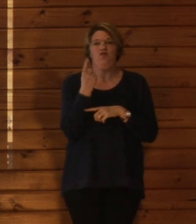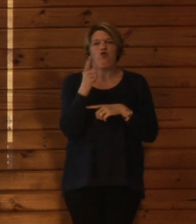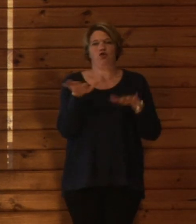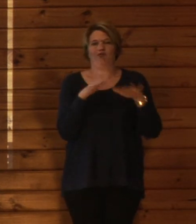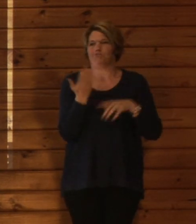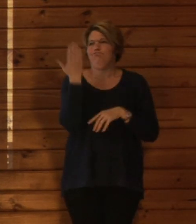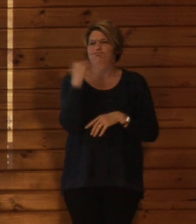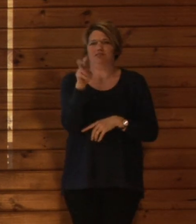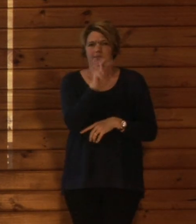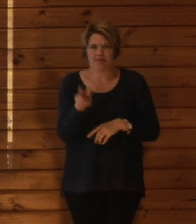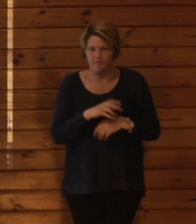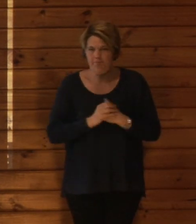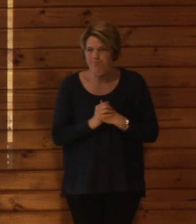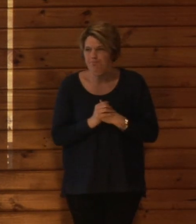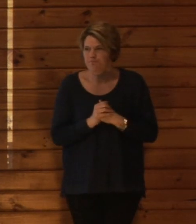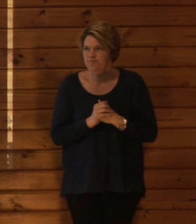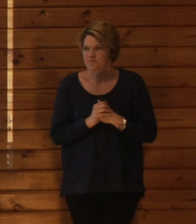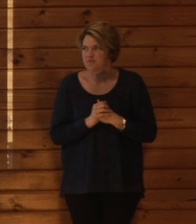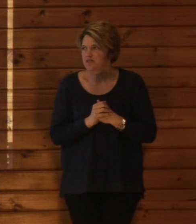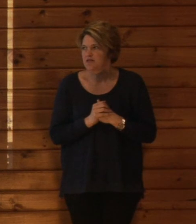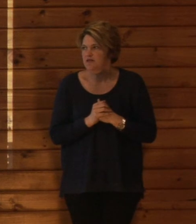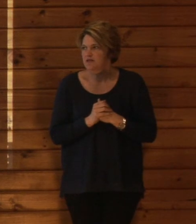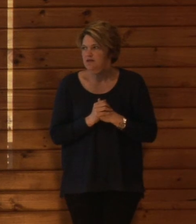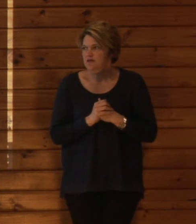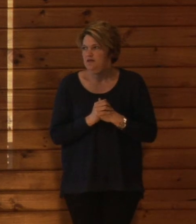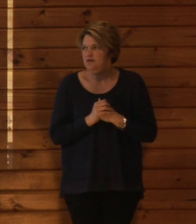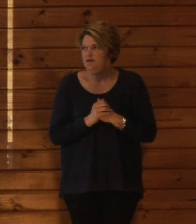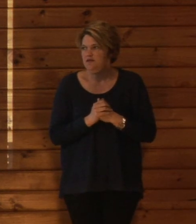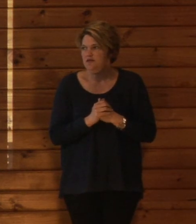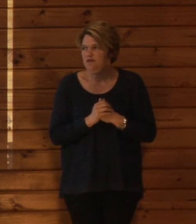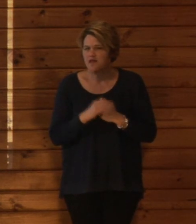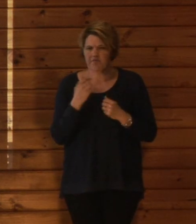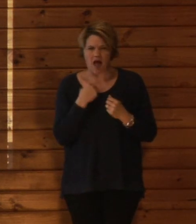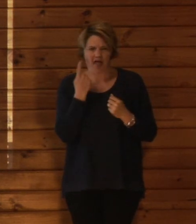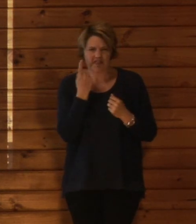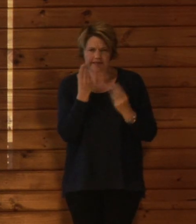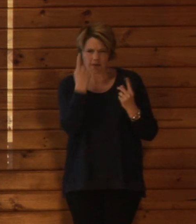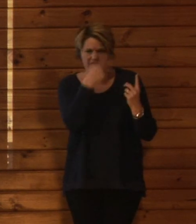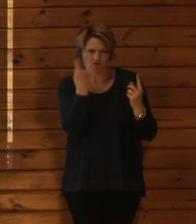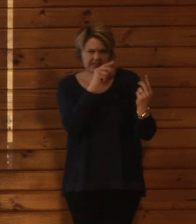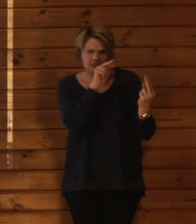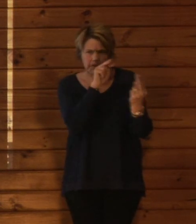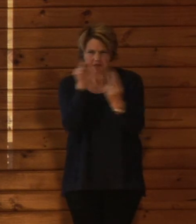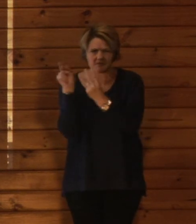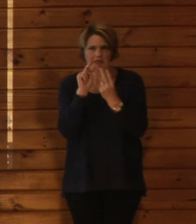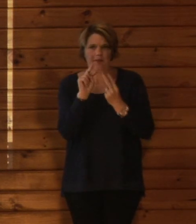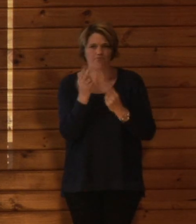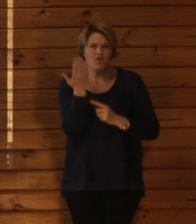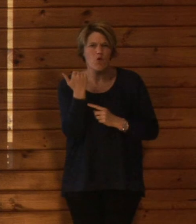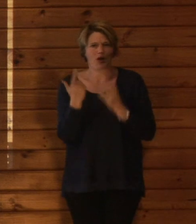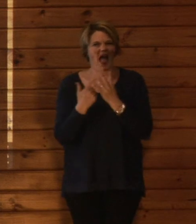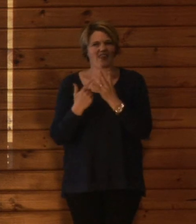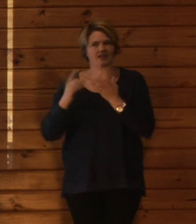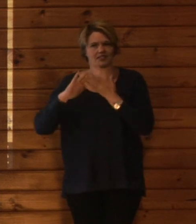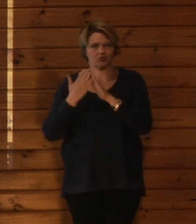I've probably actually seen a few of you at community meetings over the years. I've certainly been out trying to explain some of the